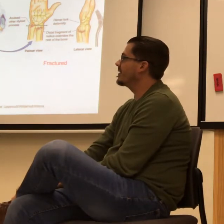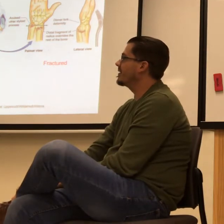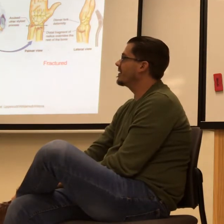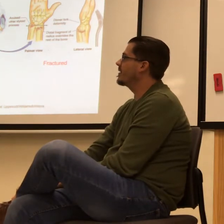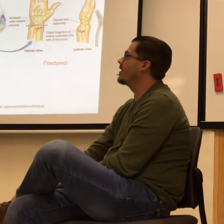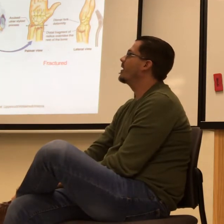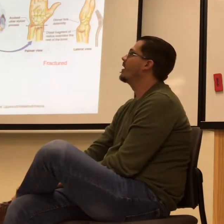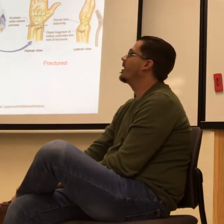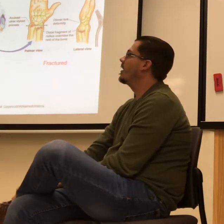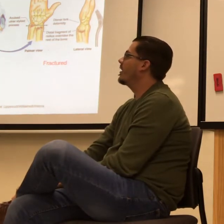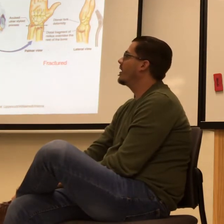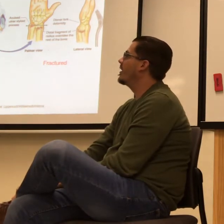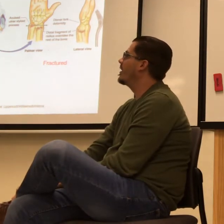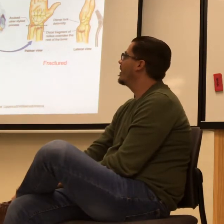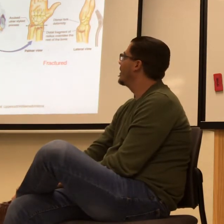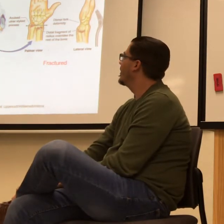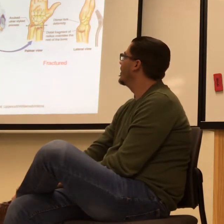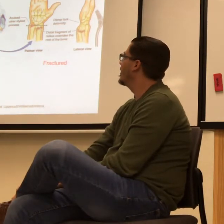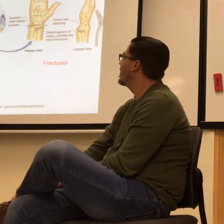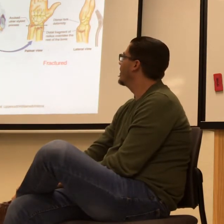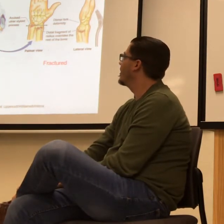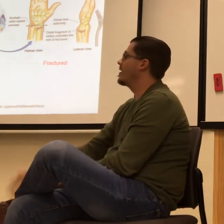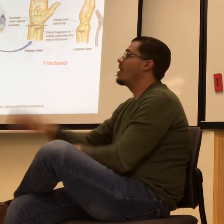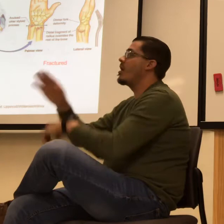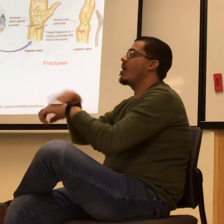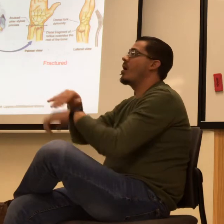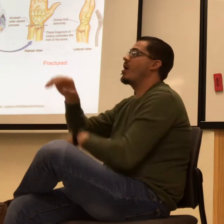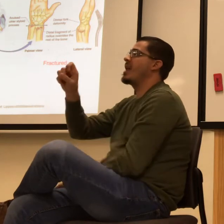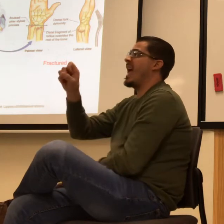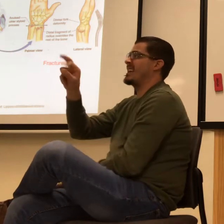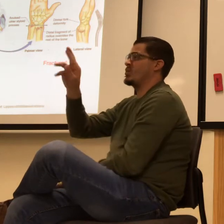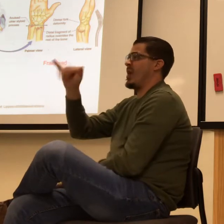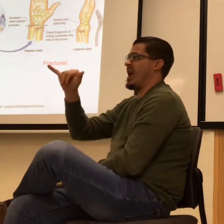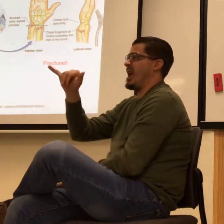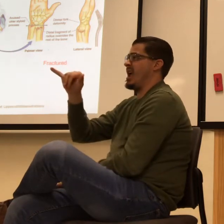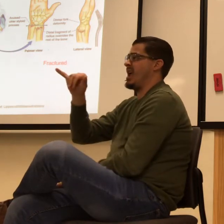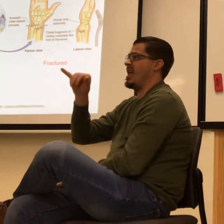On an X-ray, styloid